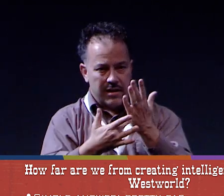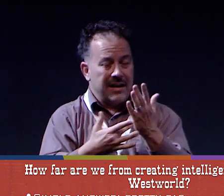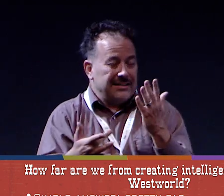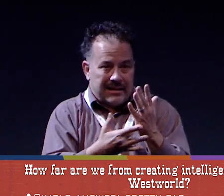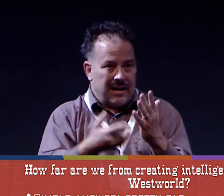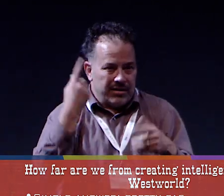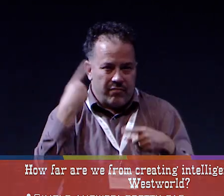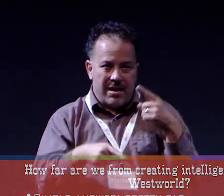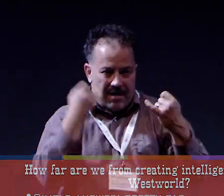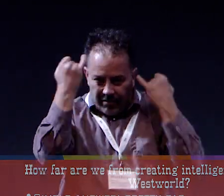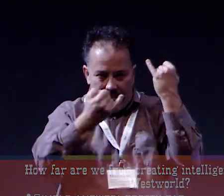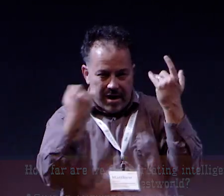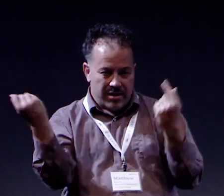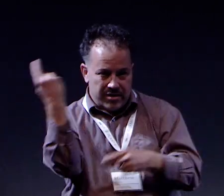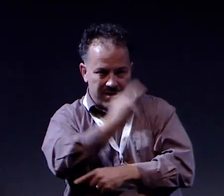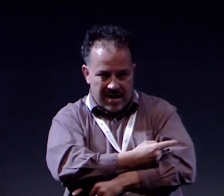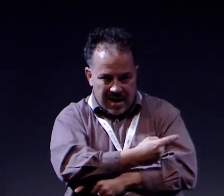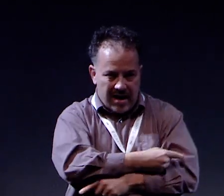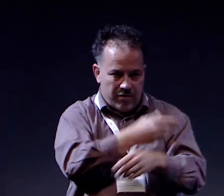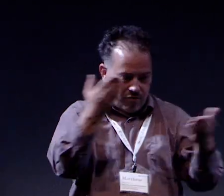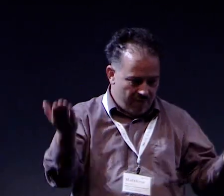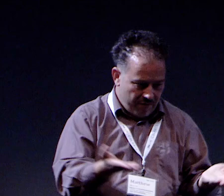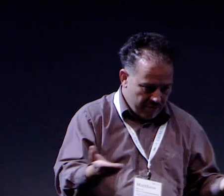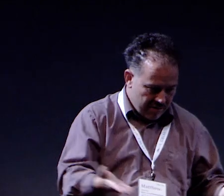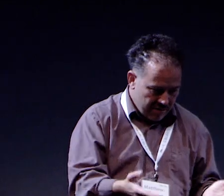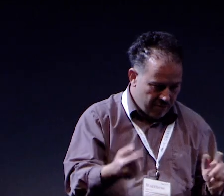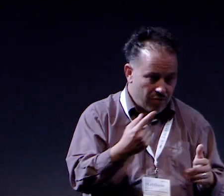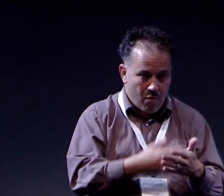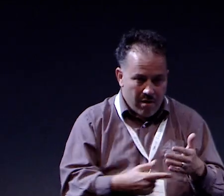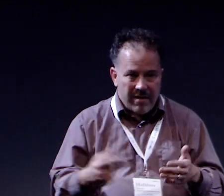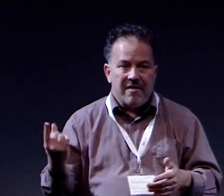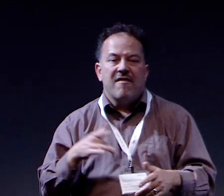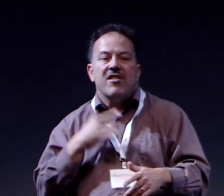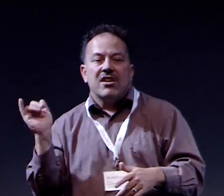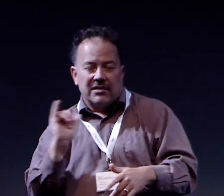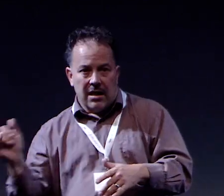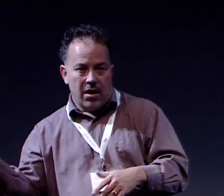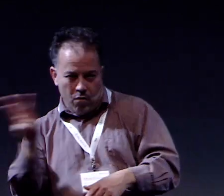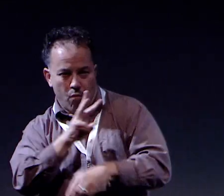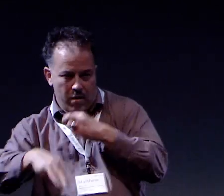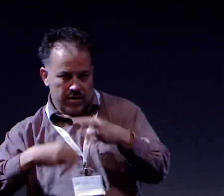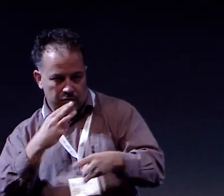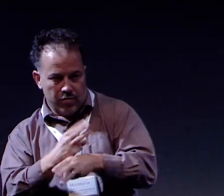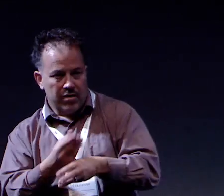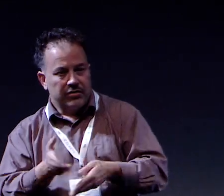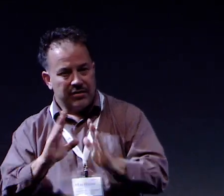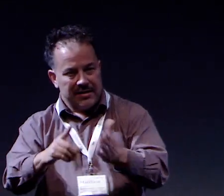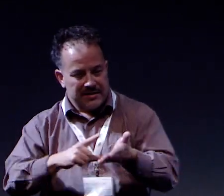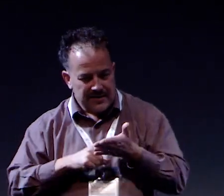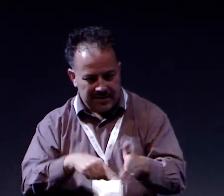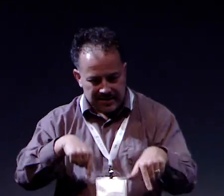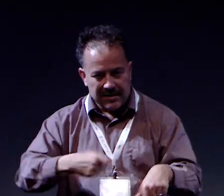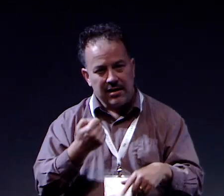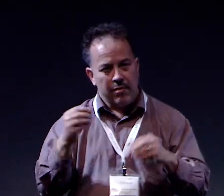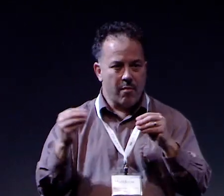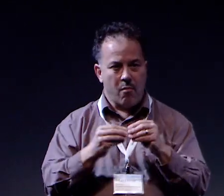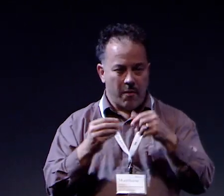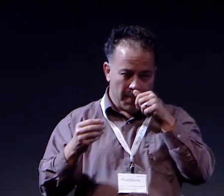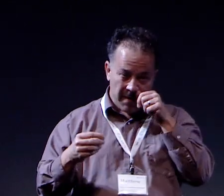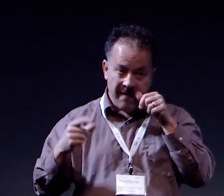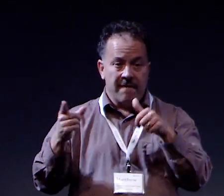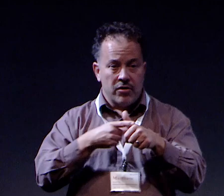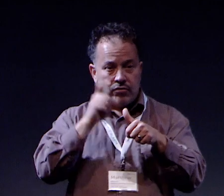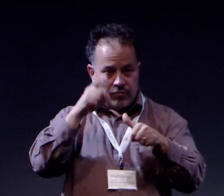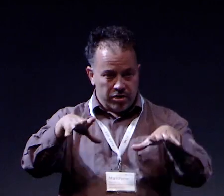imagine today, to get from here to something that really feels like a Westworld. So let's dive into this a little bit more. We should first take